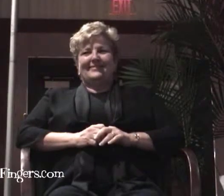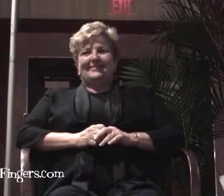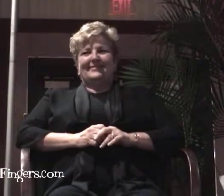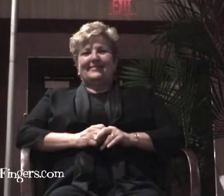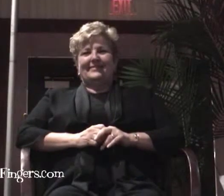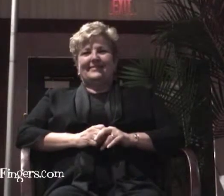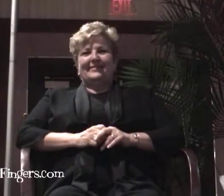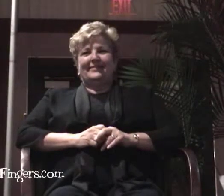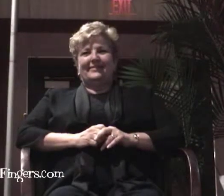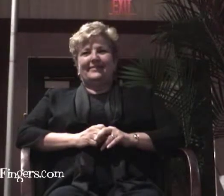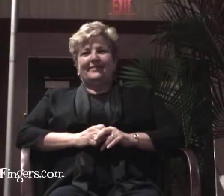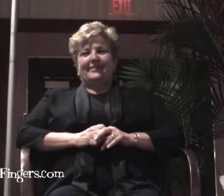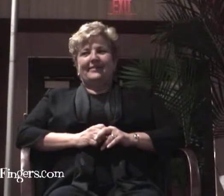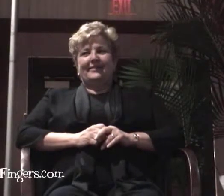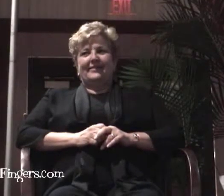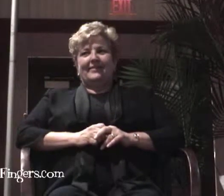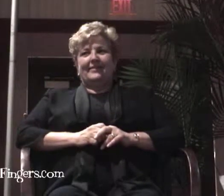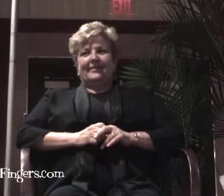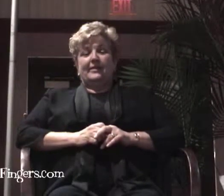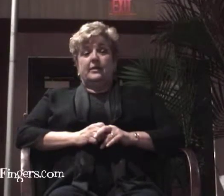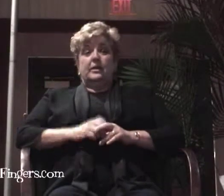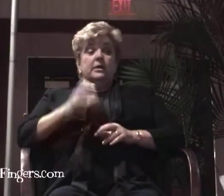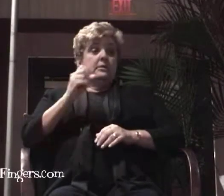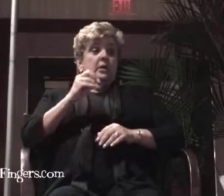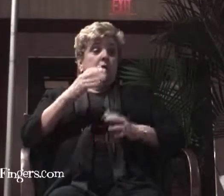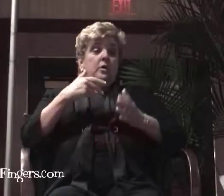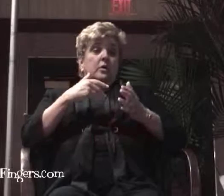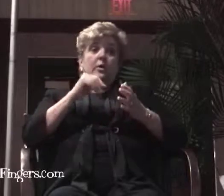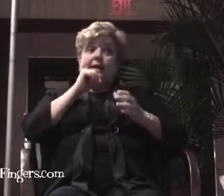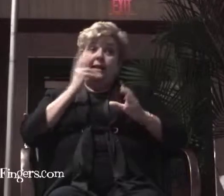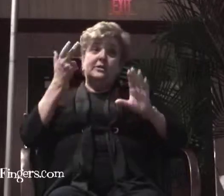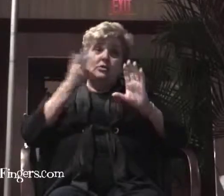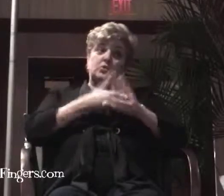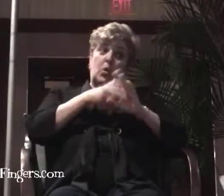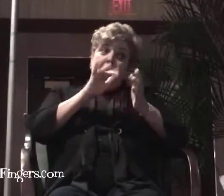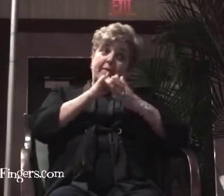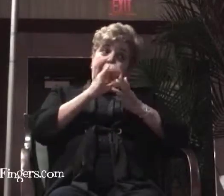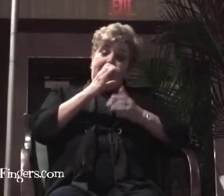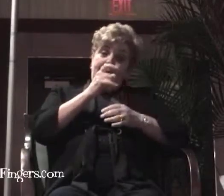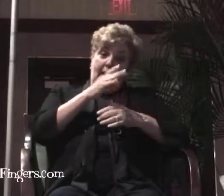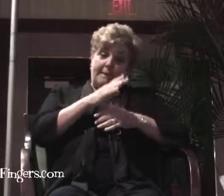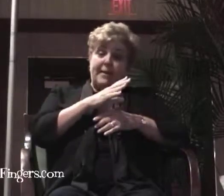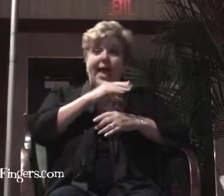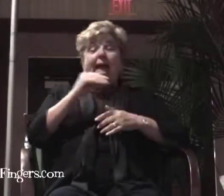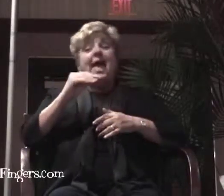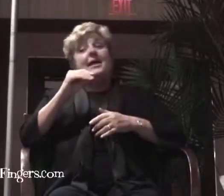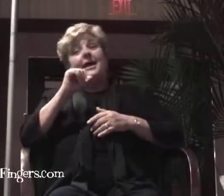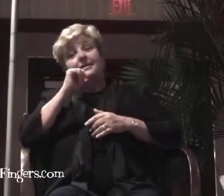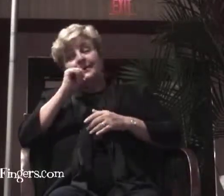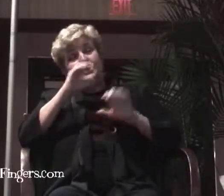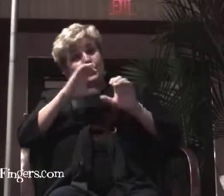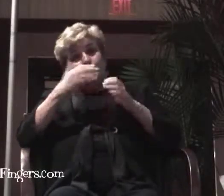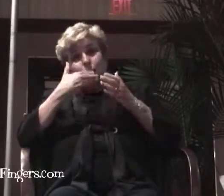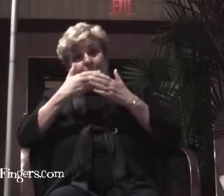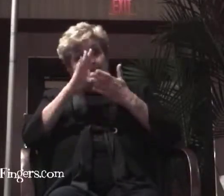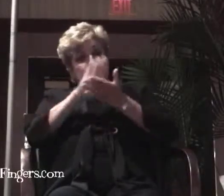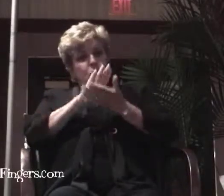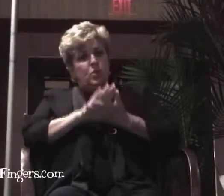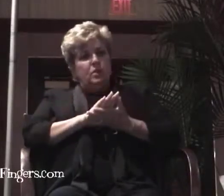So, I didn't get initiated. I also didn't do very good at school. It was amazing. You know, it's hard to get up and go to